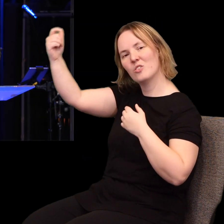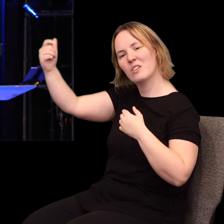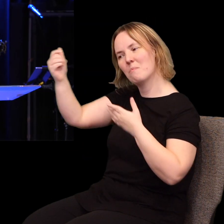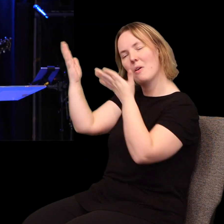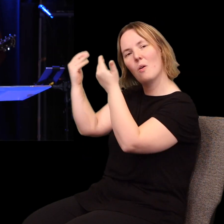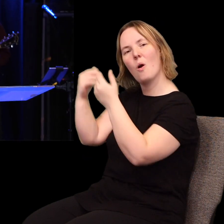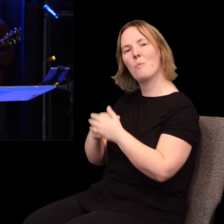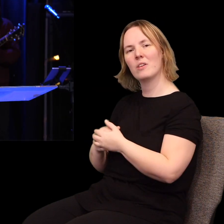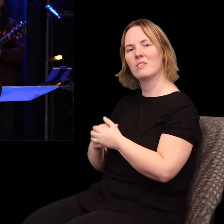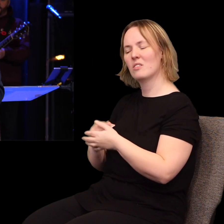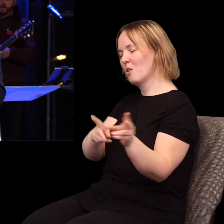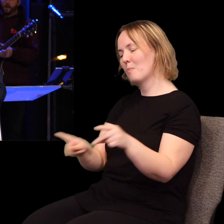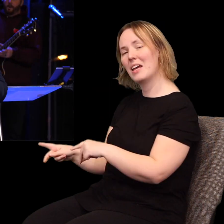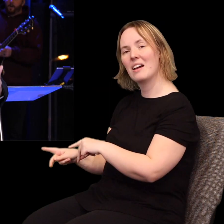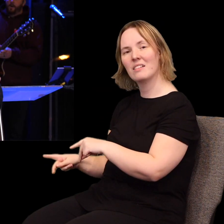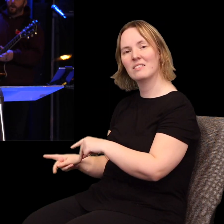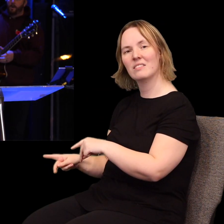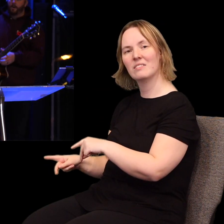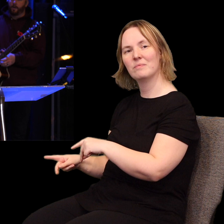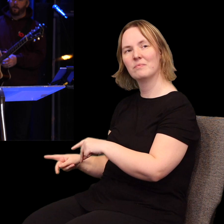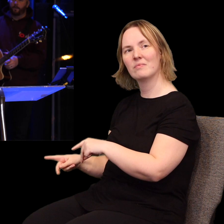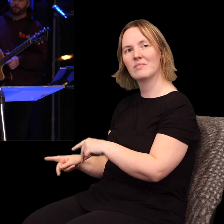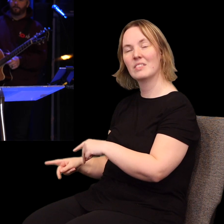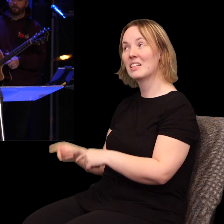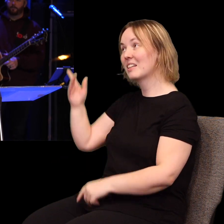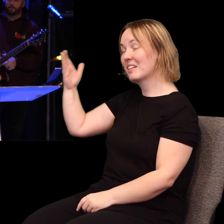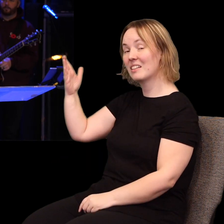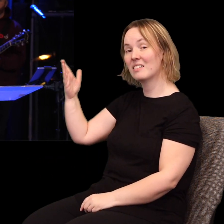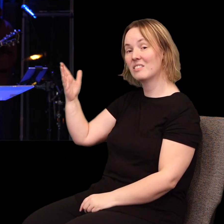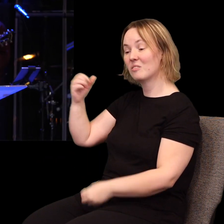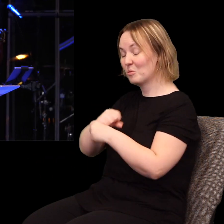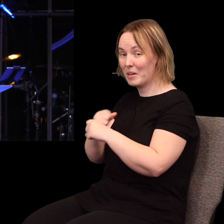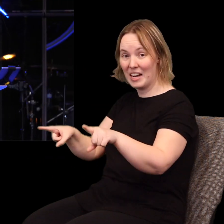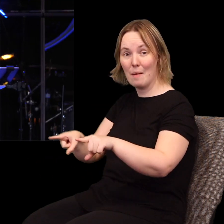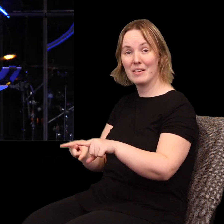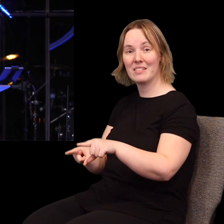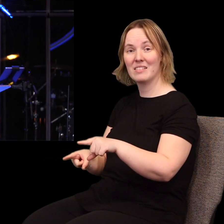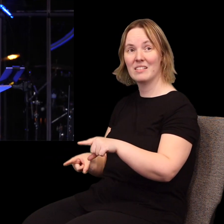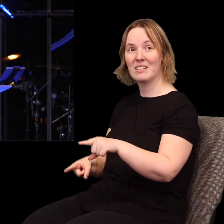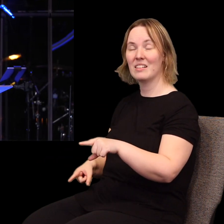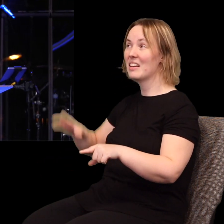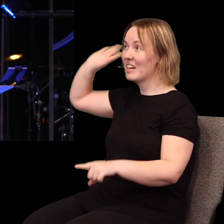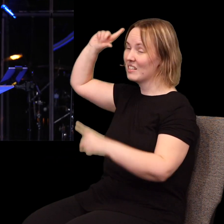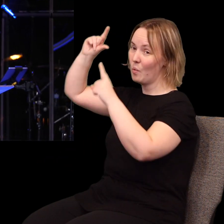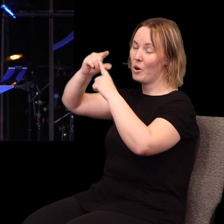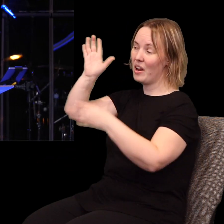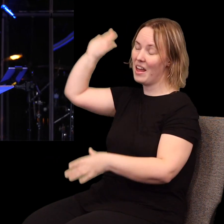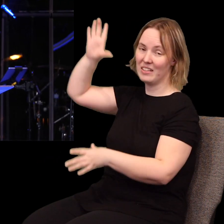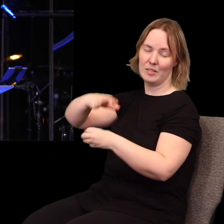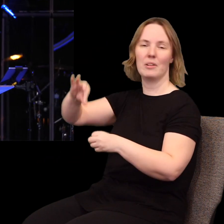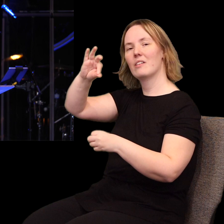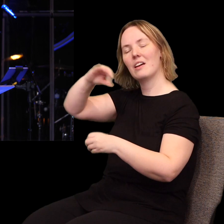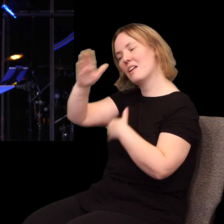of a dream or a hope or a plan, he says, I will bring it to pass. My word